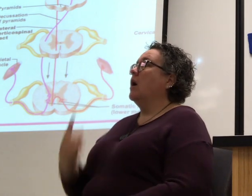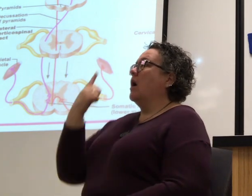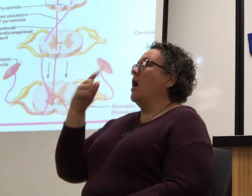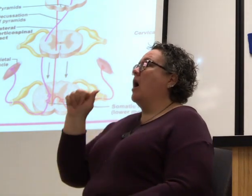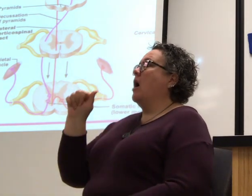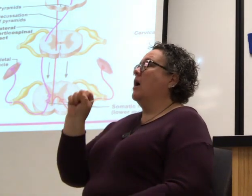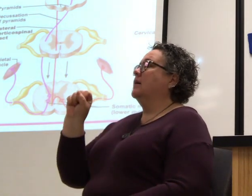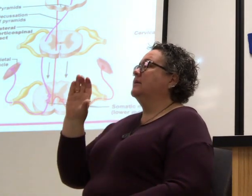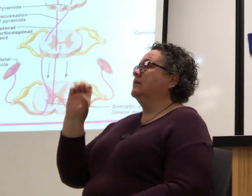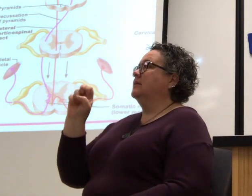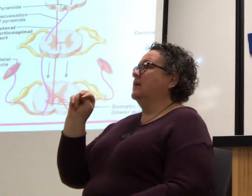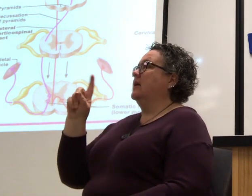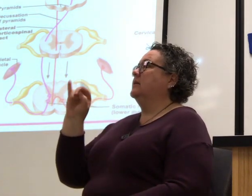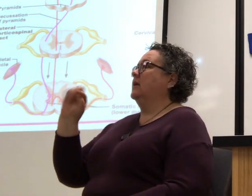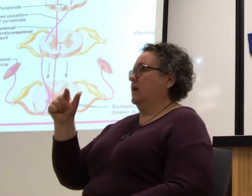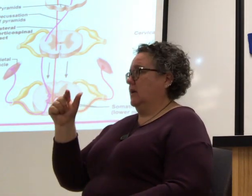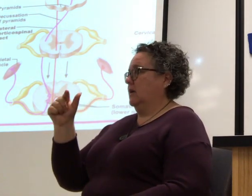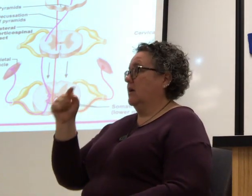neuron